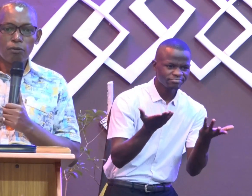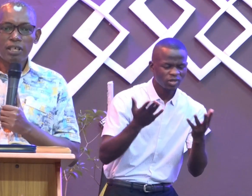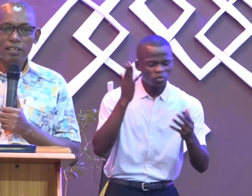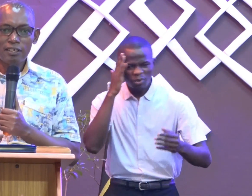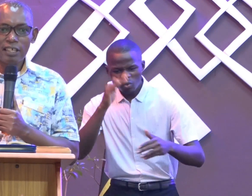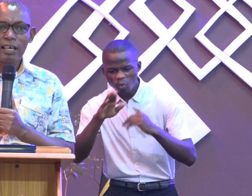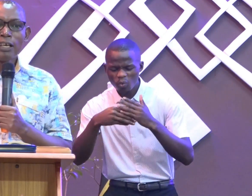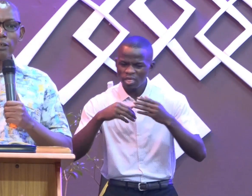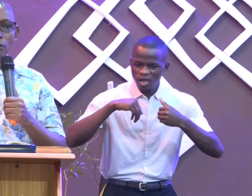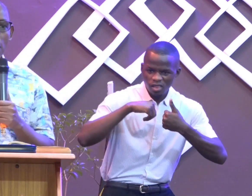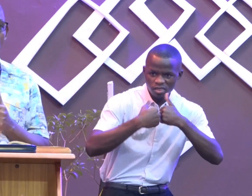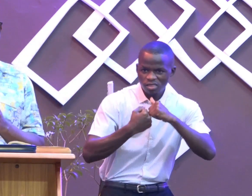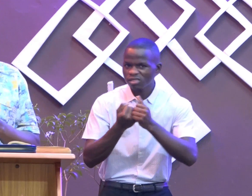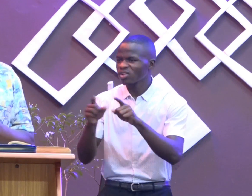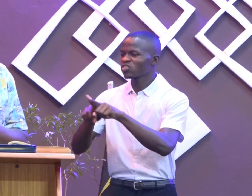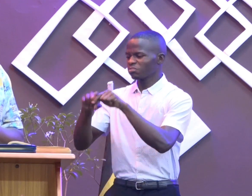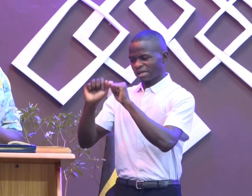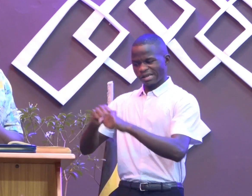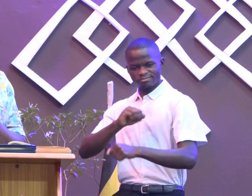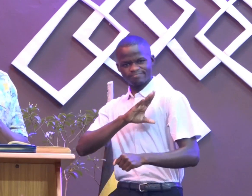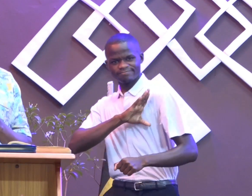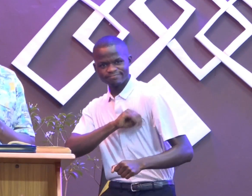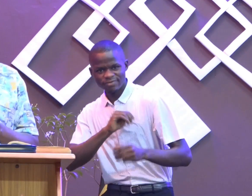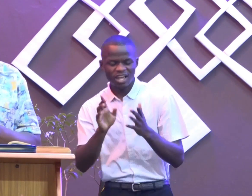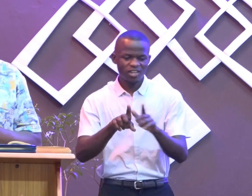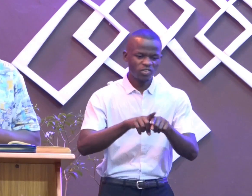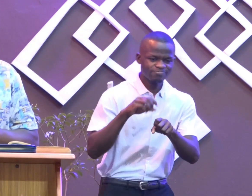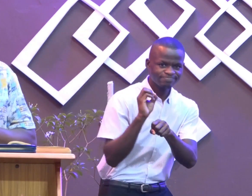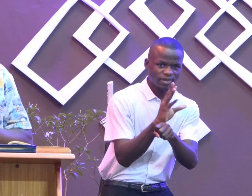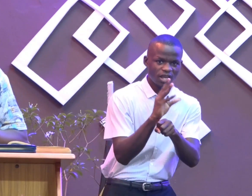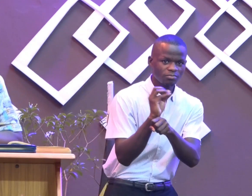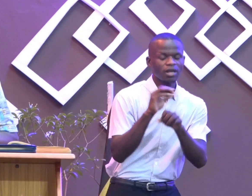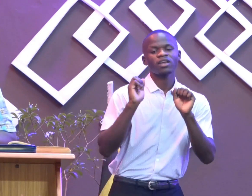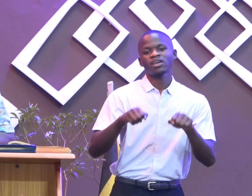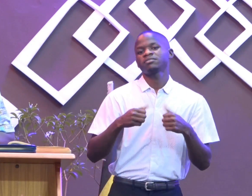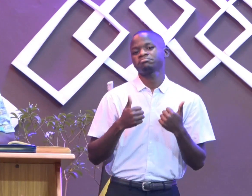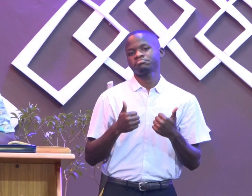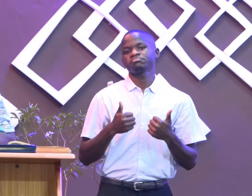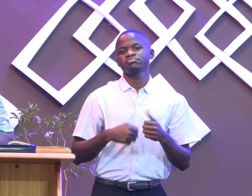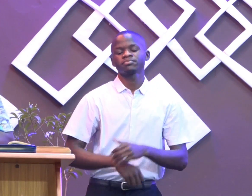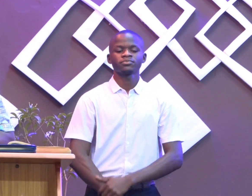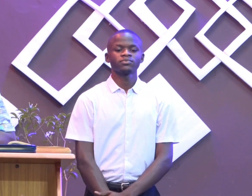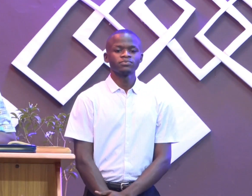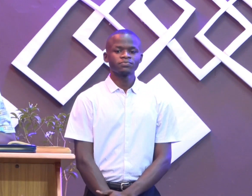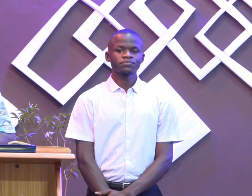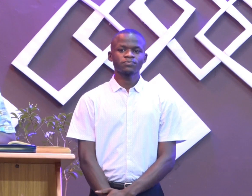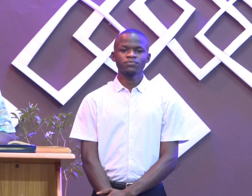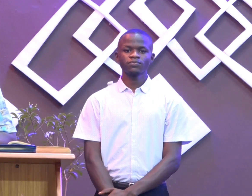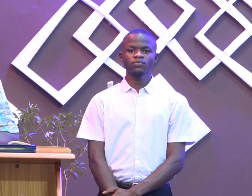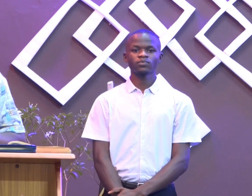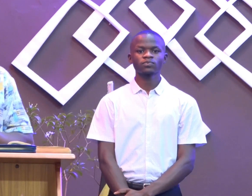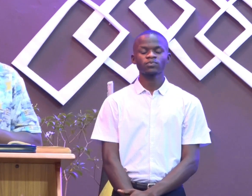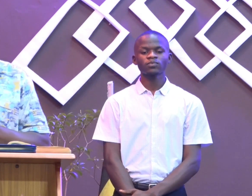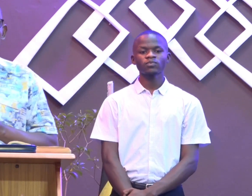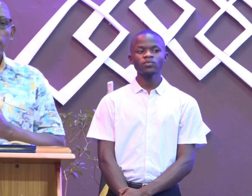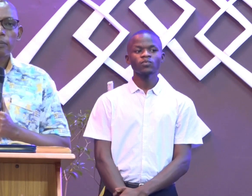tusobola okwegumiinkiriza tusobola okwewabula tusobola okwezaamu amaanyi. What makes me happy is that each one of us knows the weaknesses